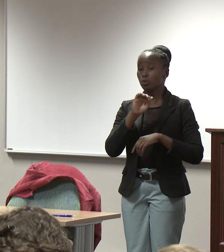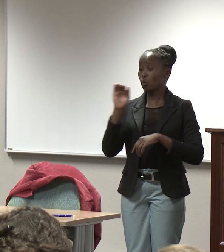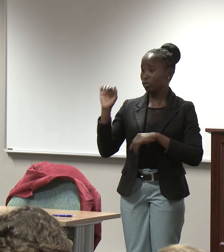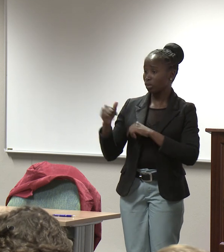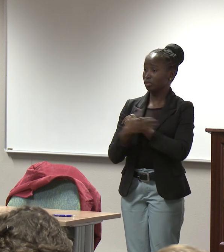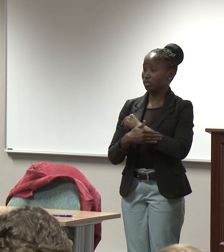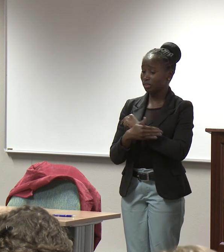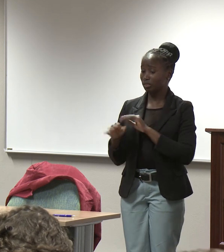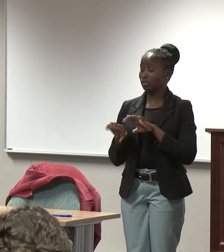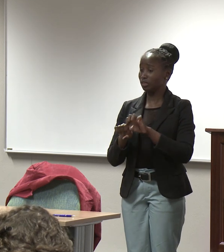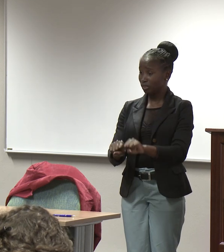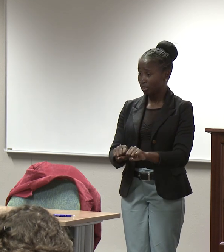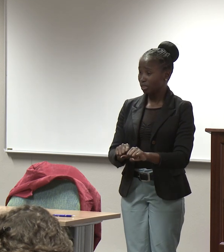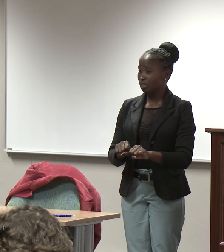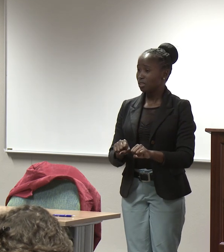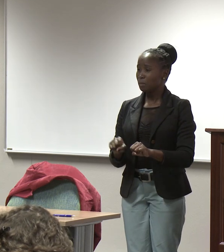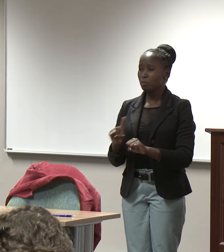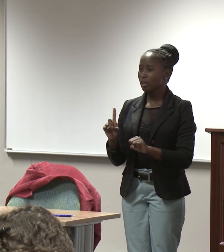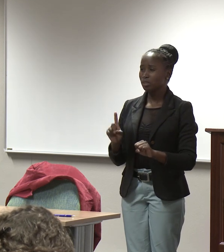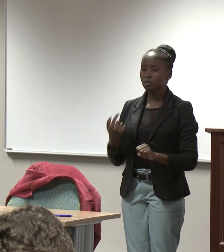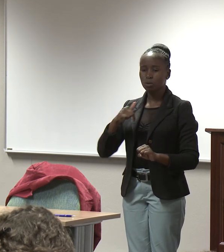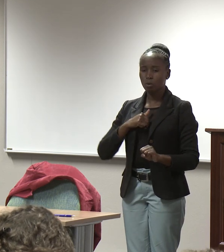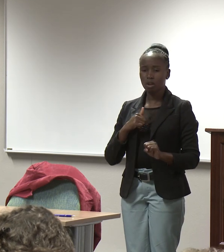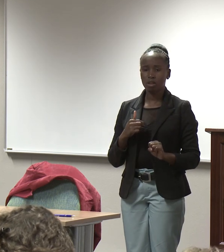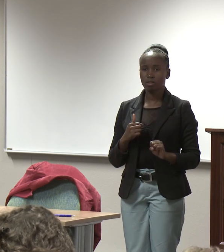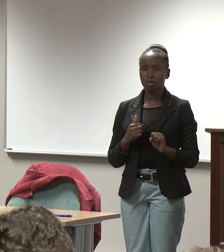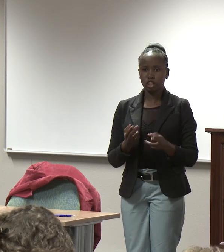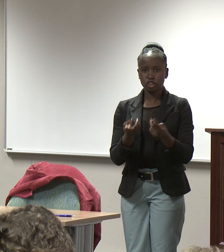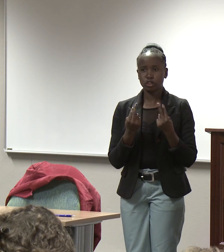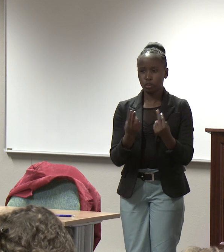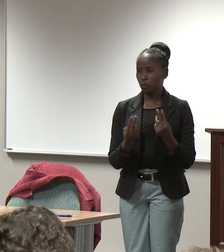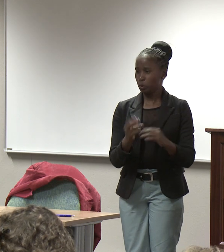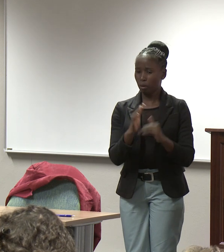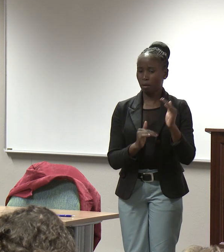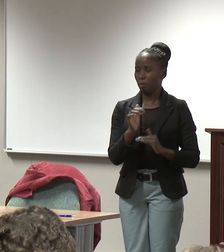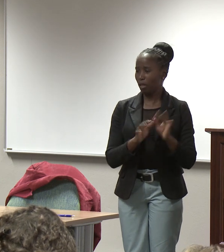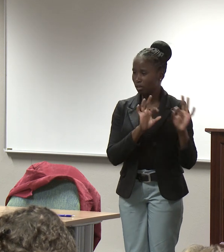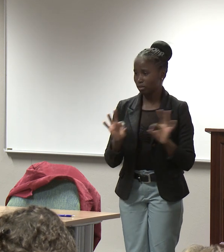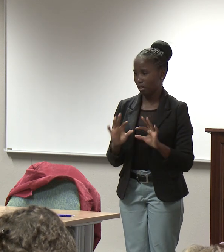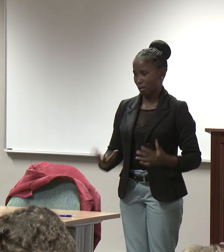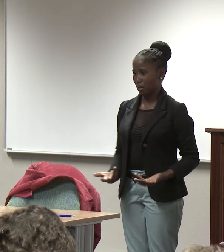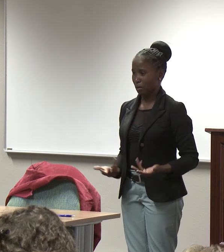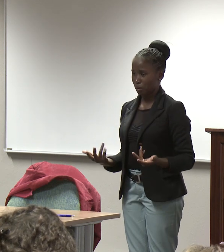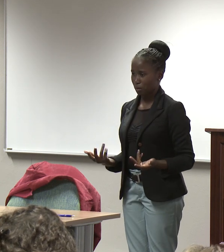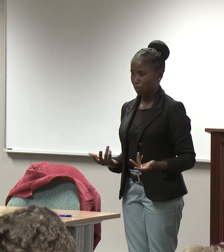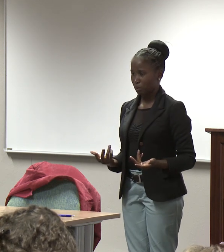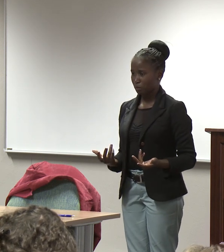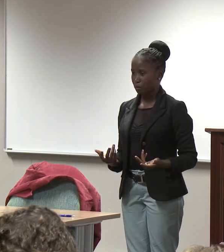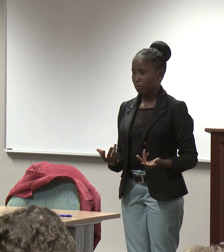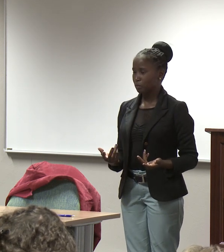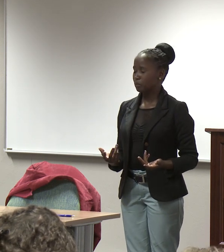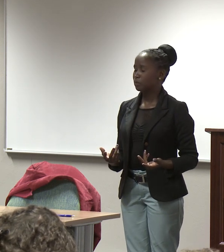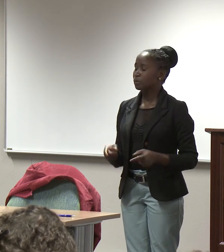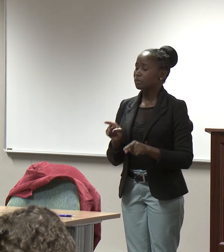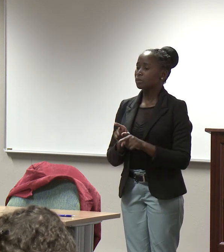ruins. How do we build the new on ruins? Well, if you've read my last book,